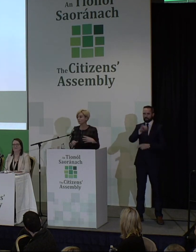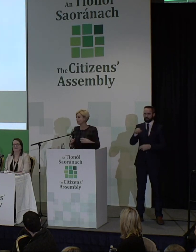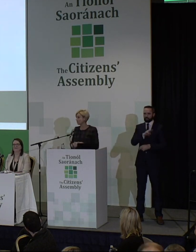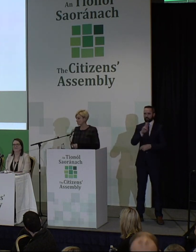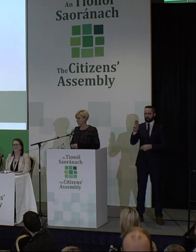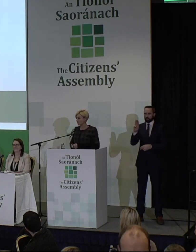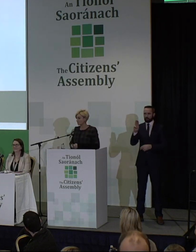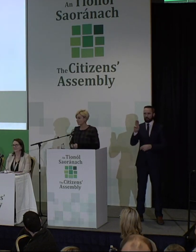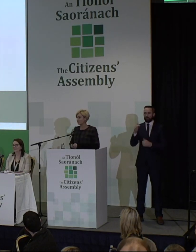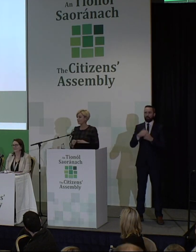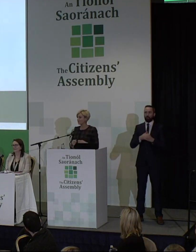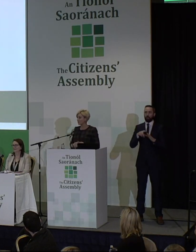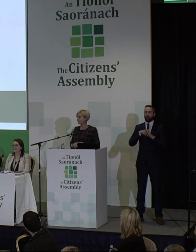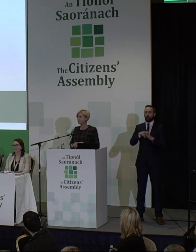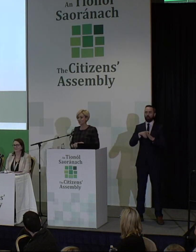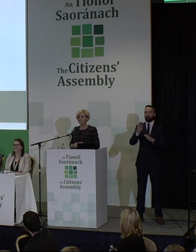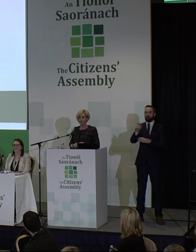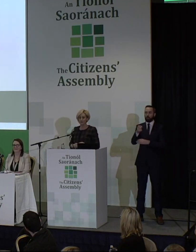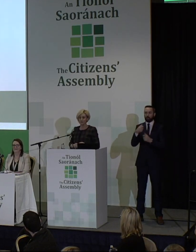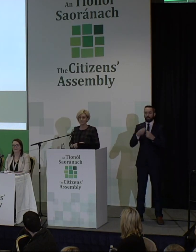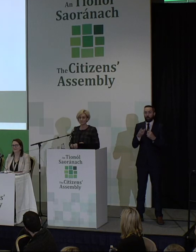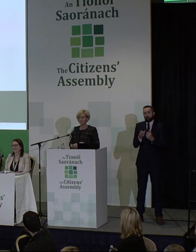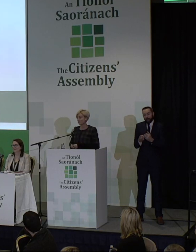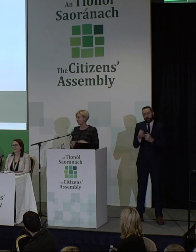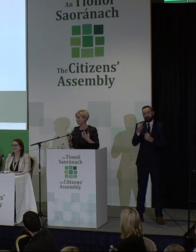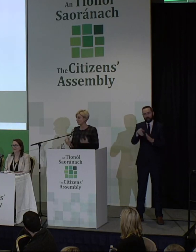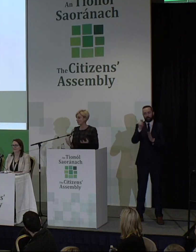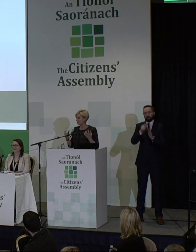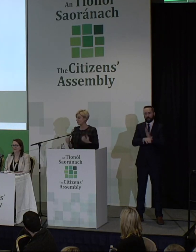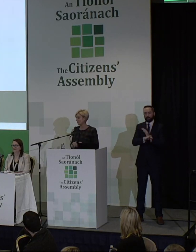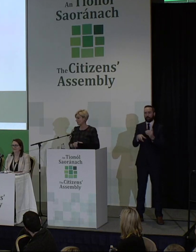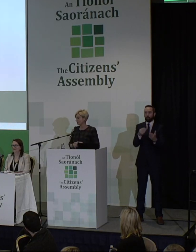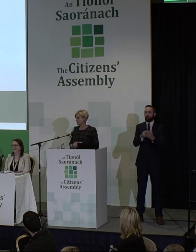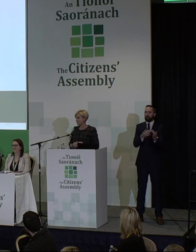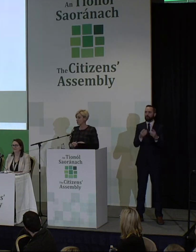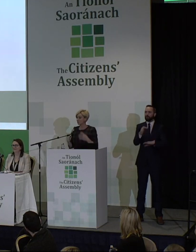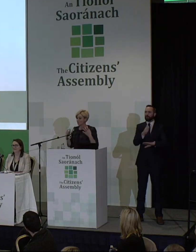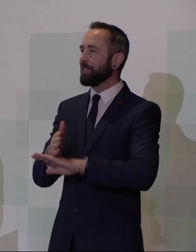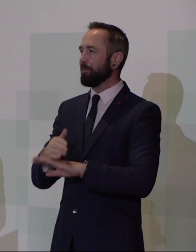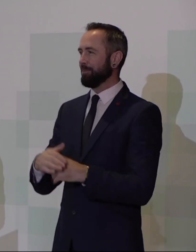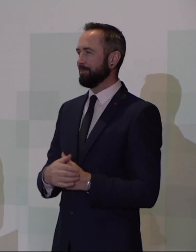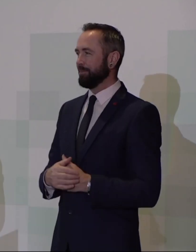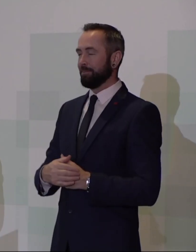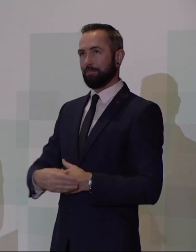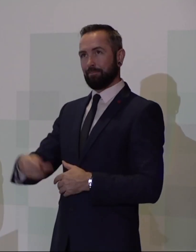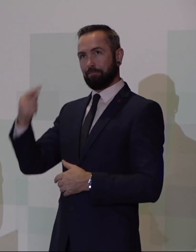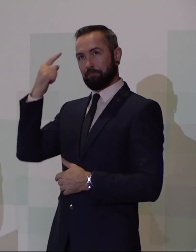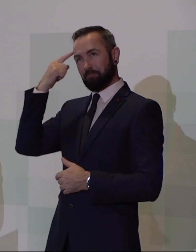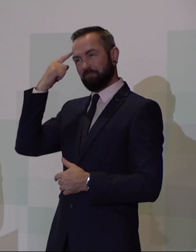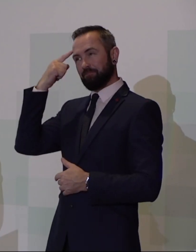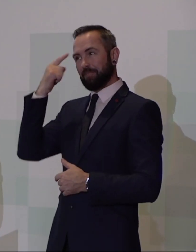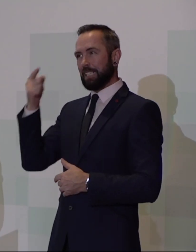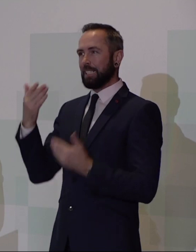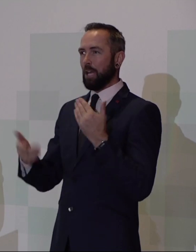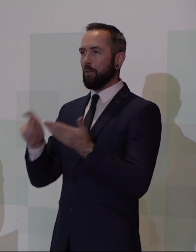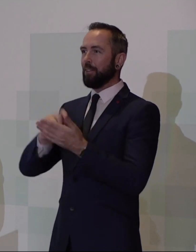to pull the horse box for the horse that I was going to buy from the money from my job. So with that in mind, that's how I actually